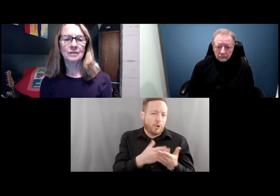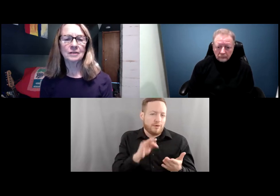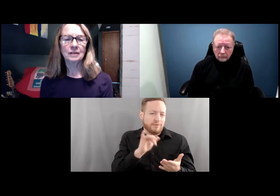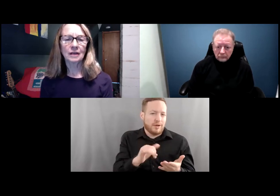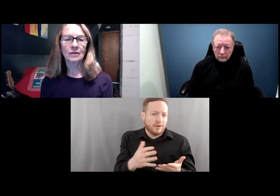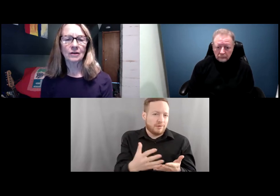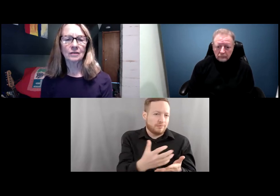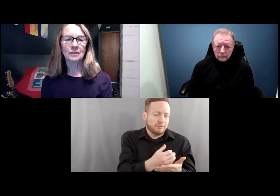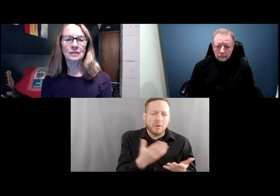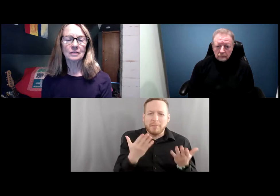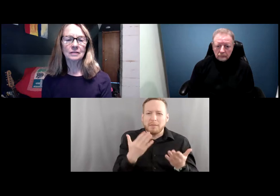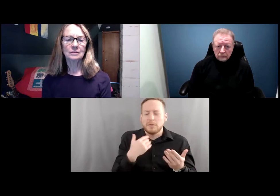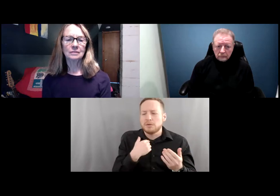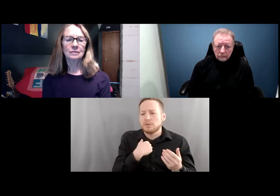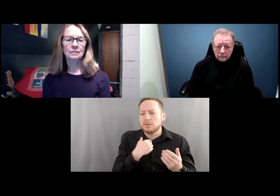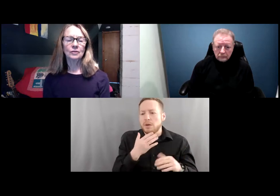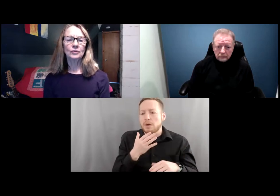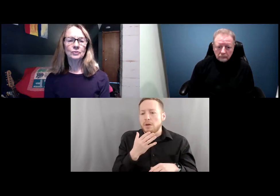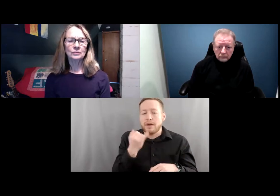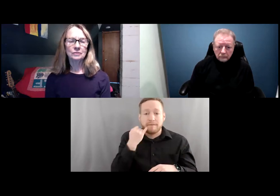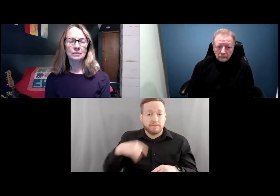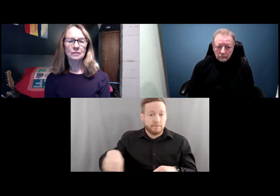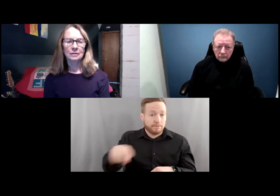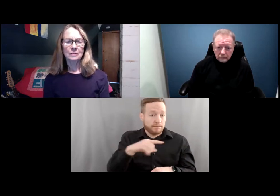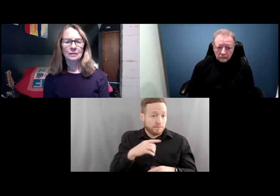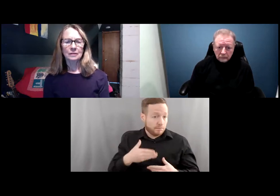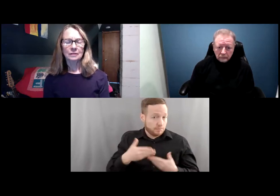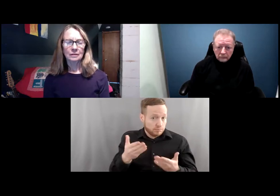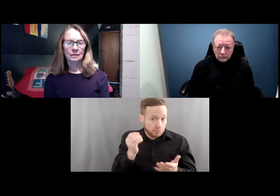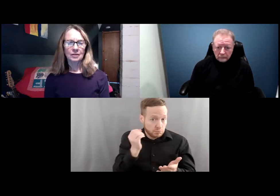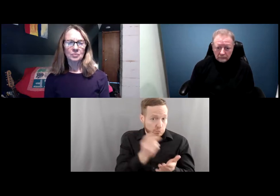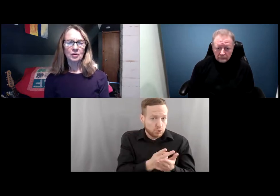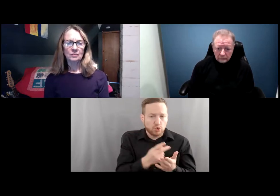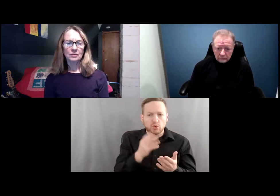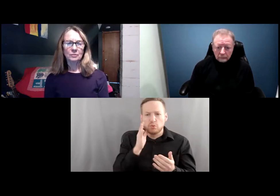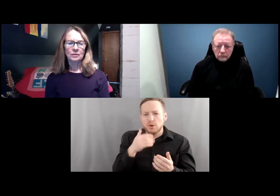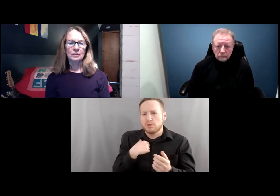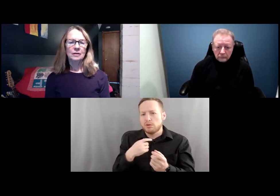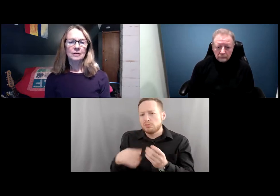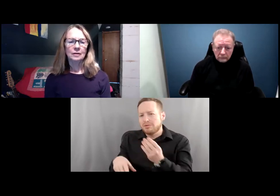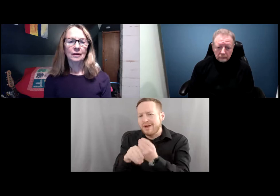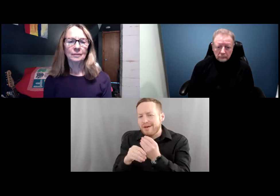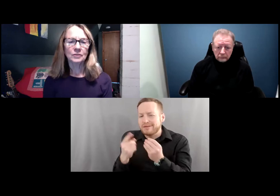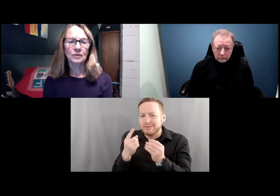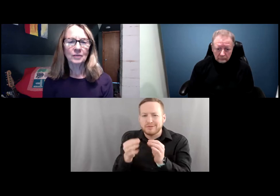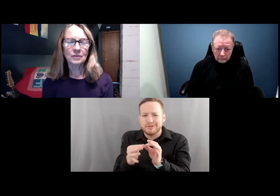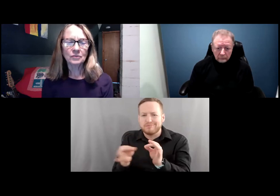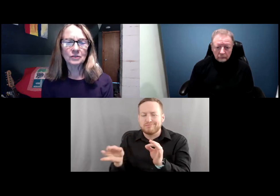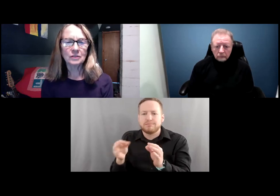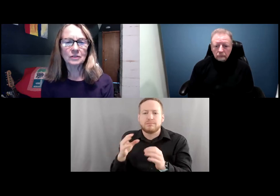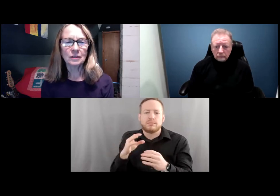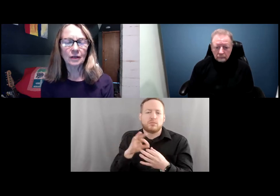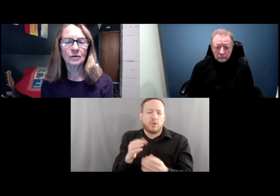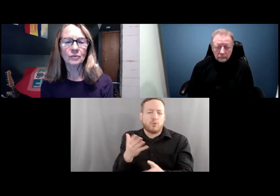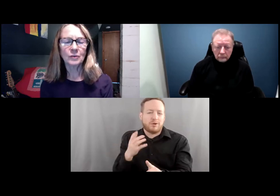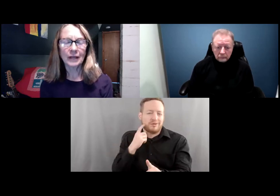something that the ad hoc committee includes as part of their work. So I'd be